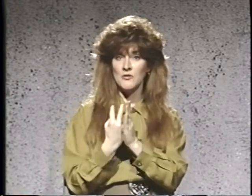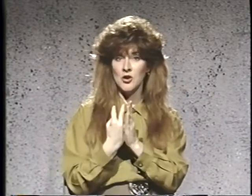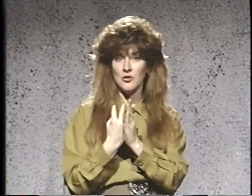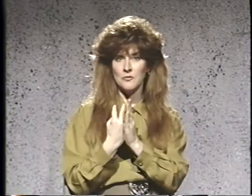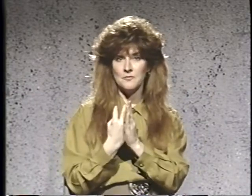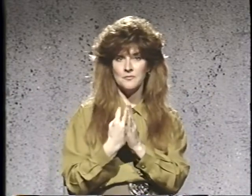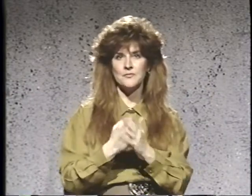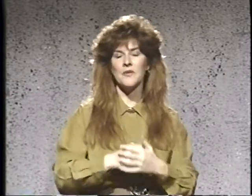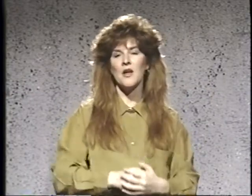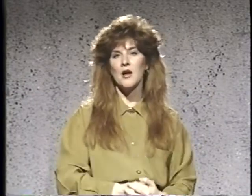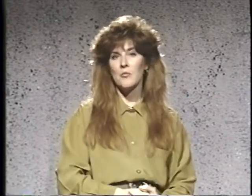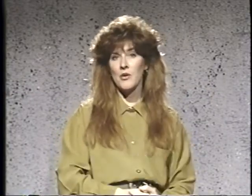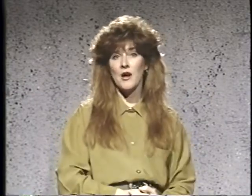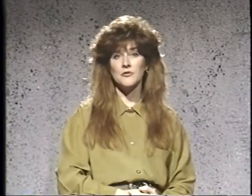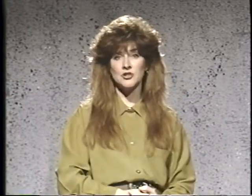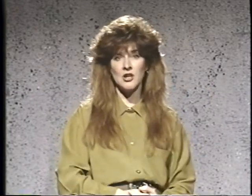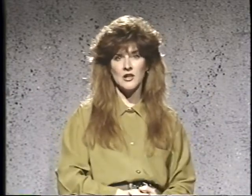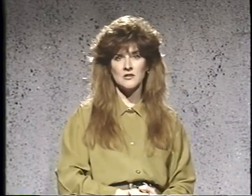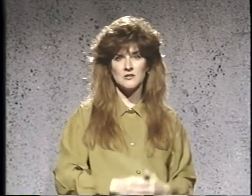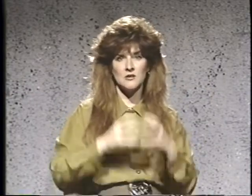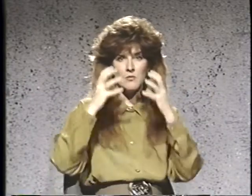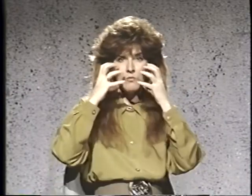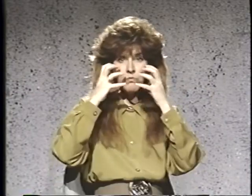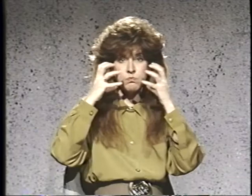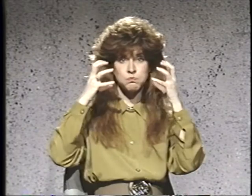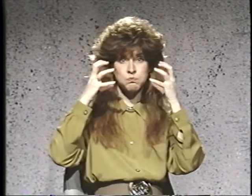review, puffed cheeks,